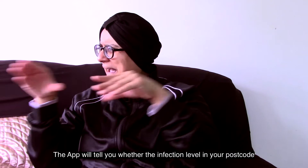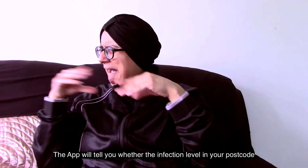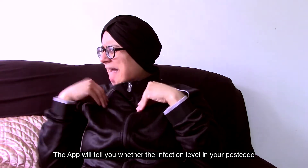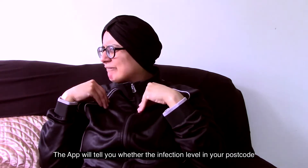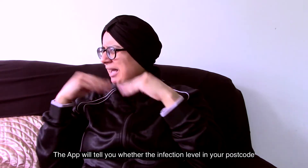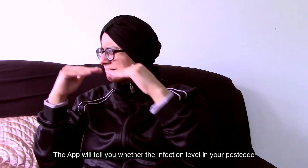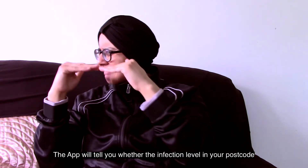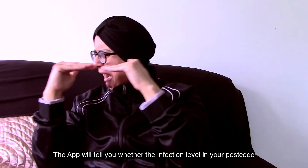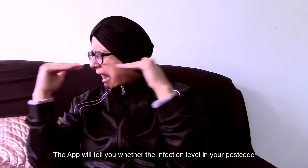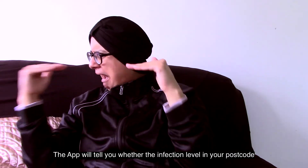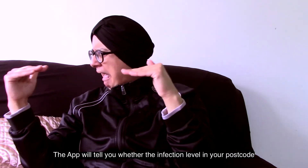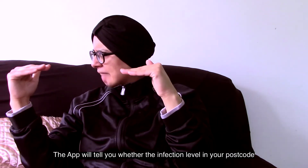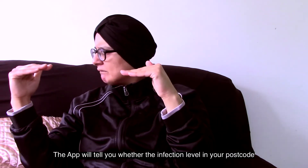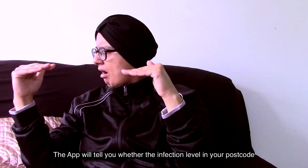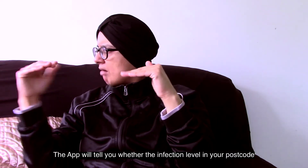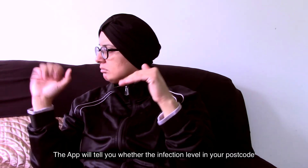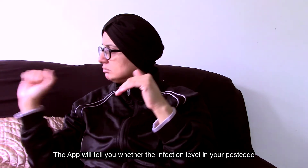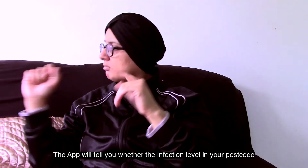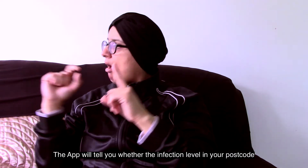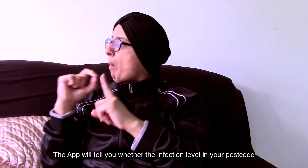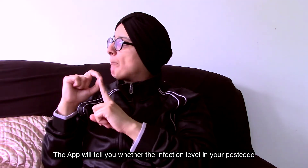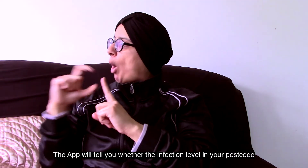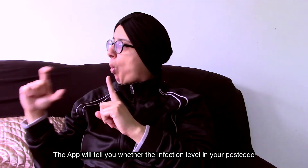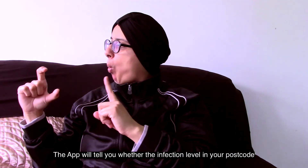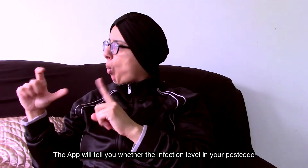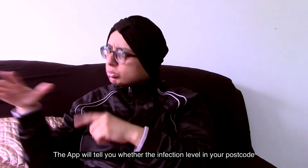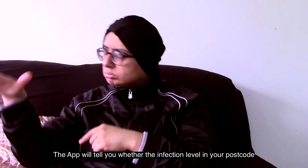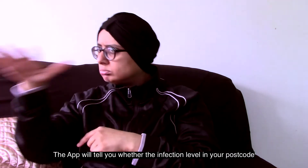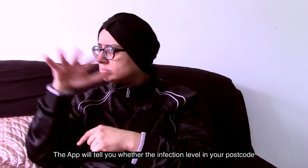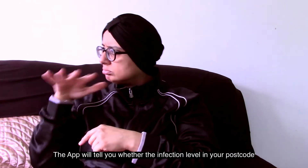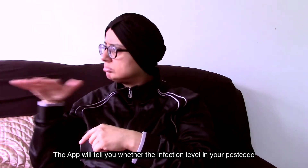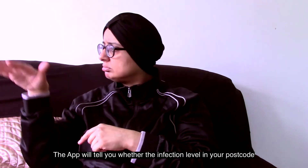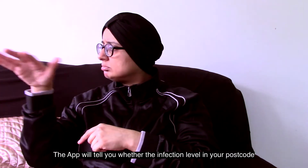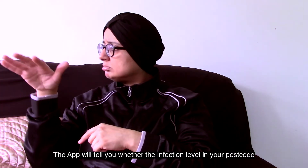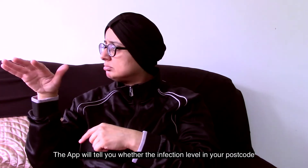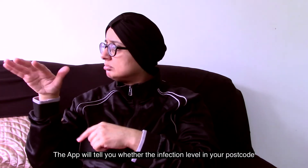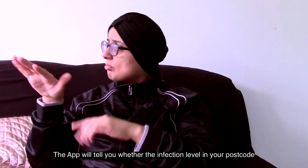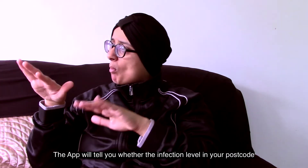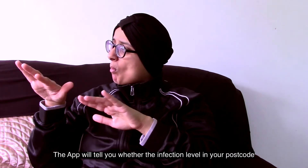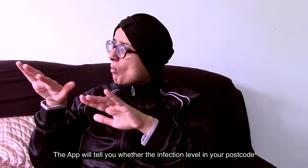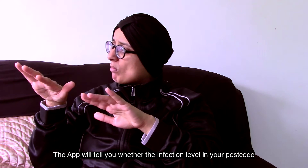The app will tell you whether the infection level in your postcode